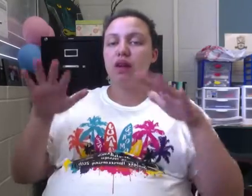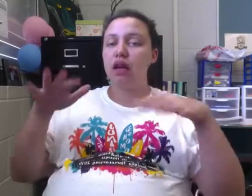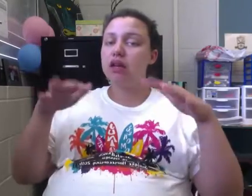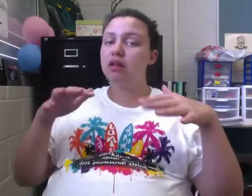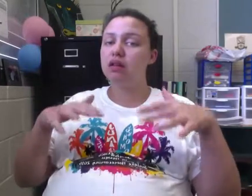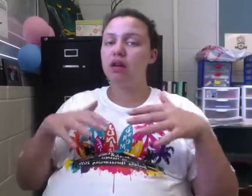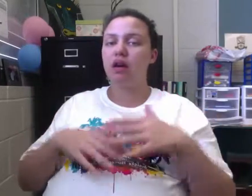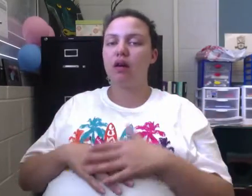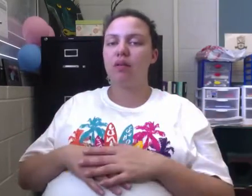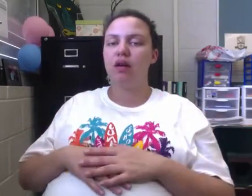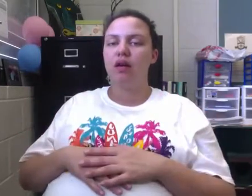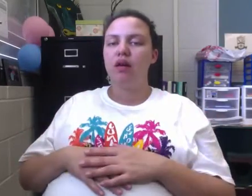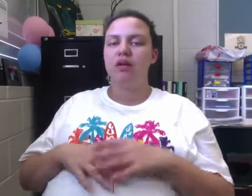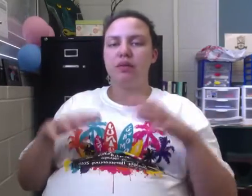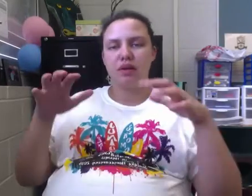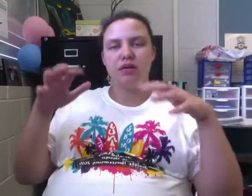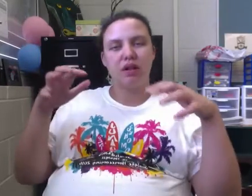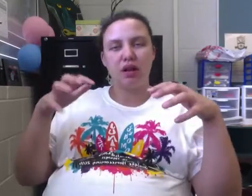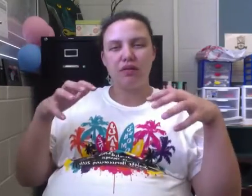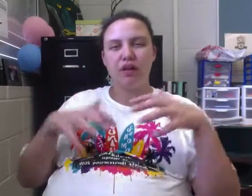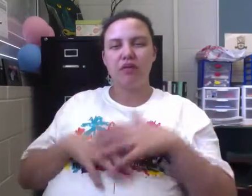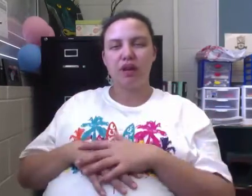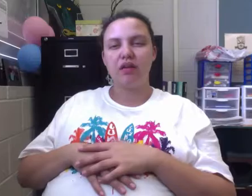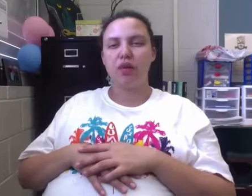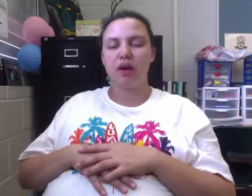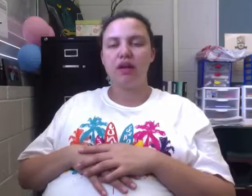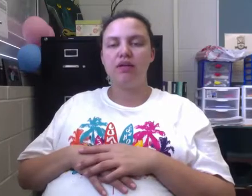rain. Typically you see claw 5 for like pouring down rain.